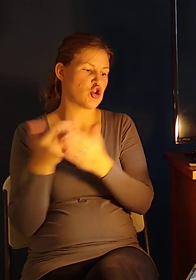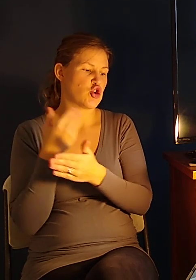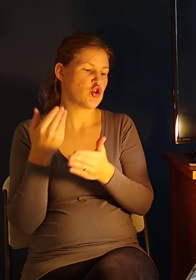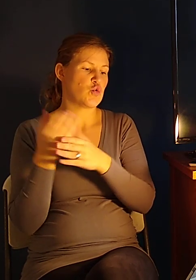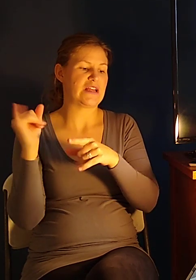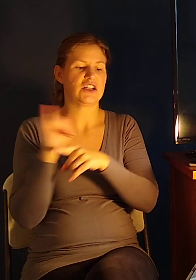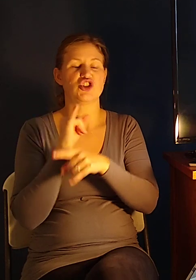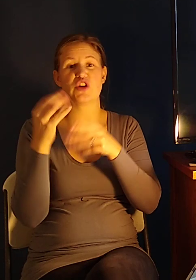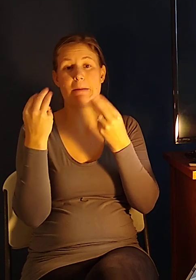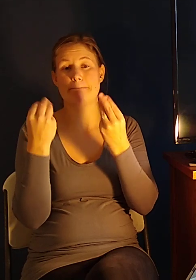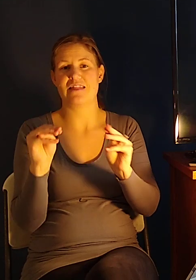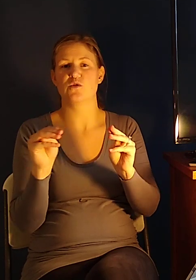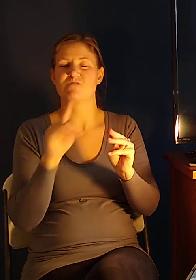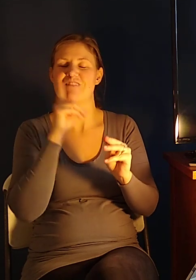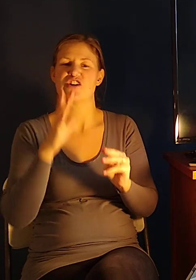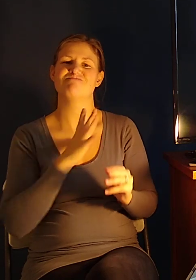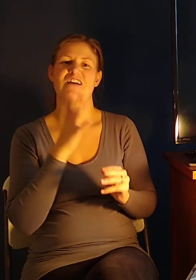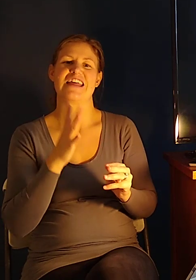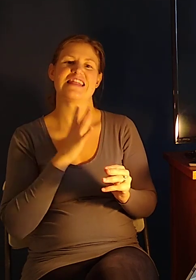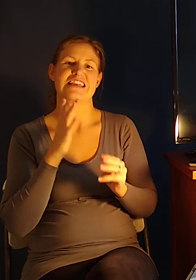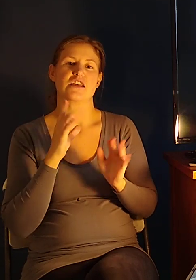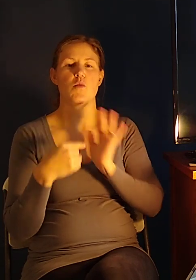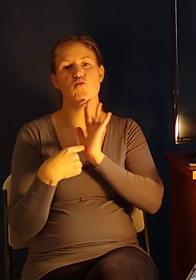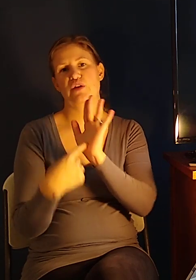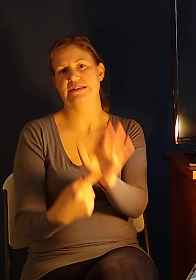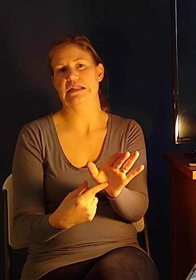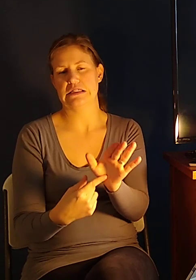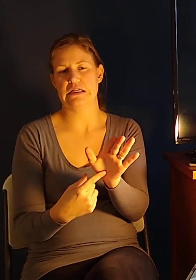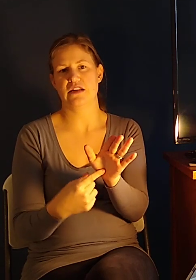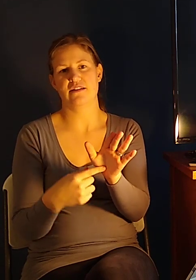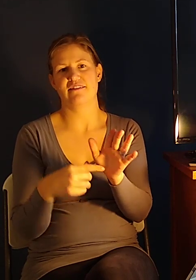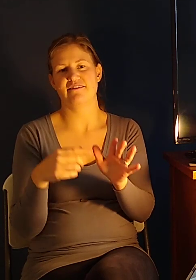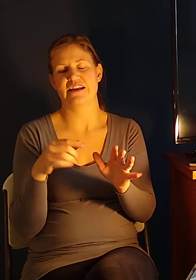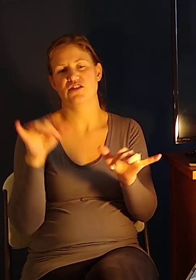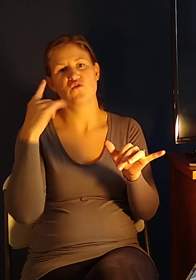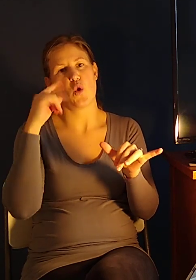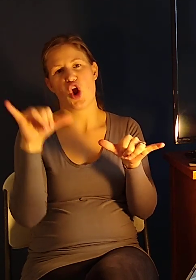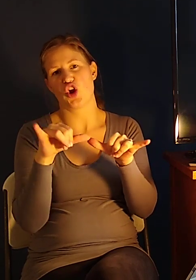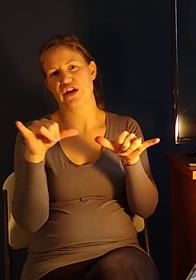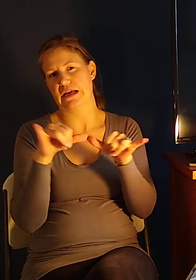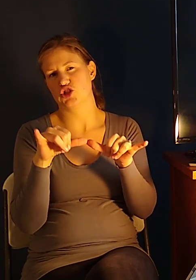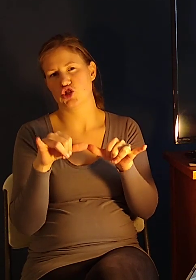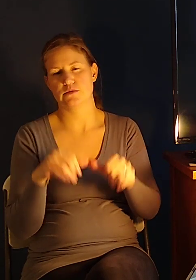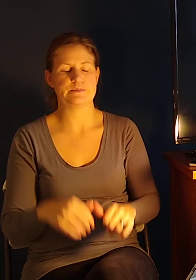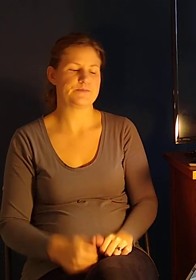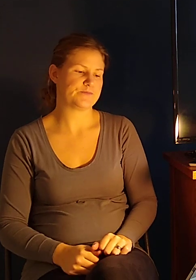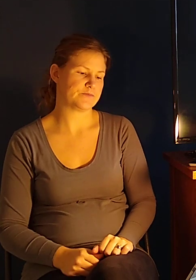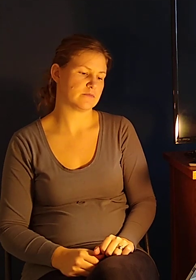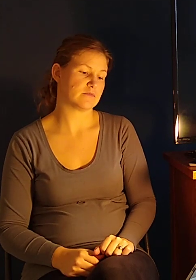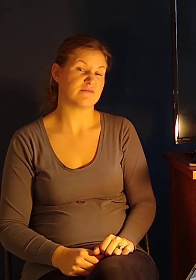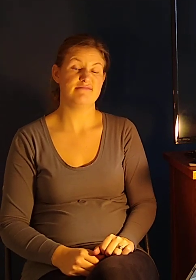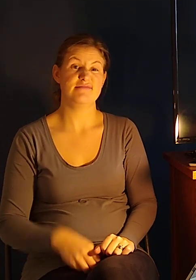were eloquently presented as architecture. In its day, the Crystal Palace